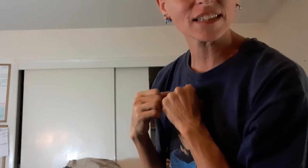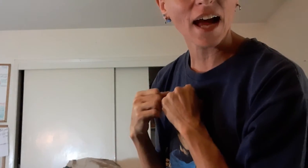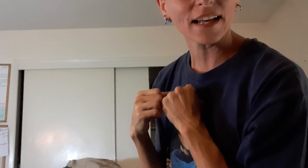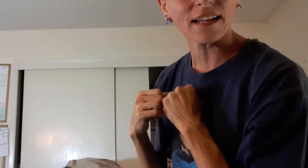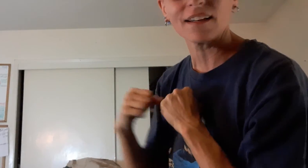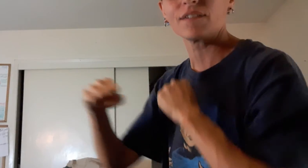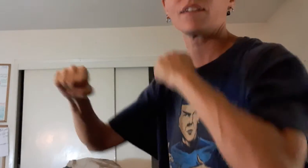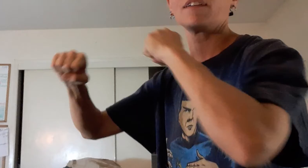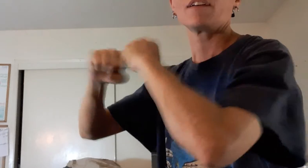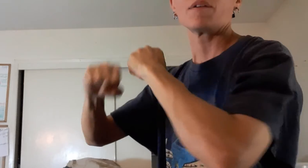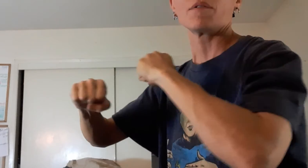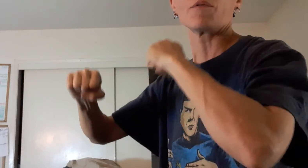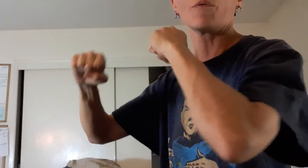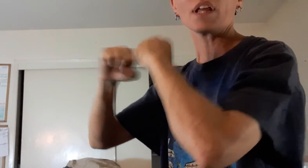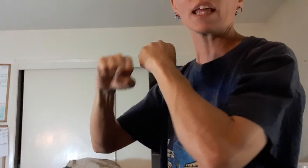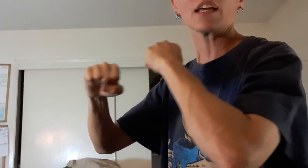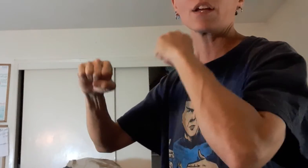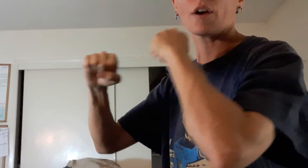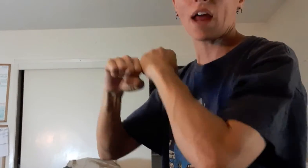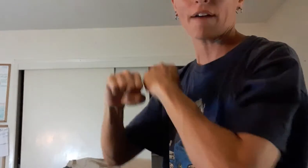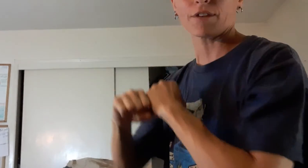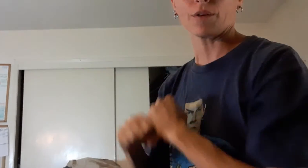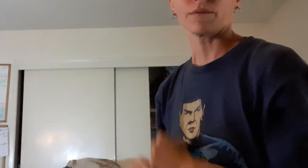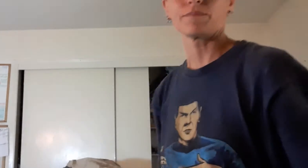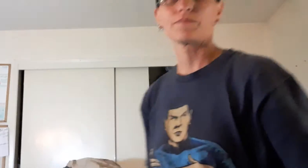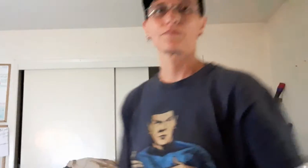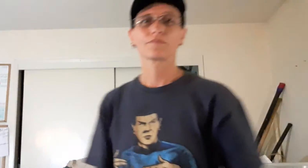excited. Really, you don't have to.